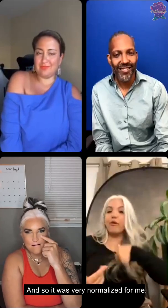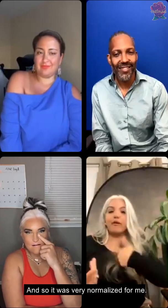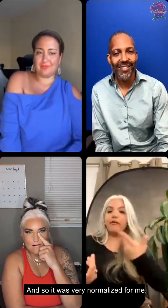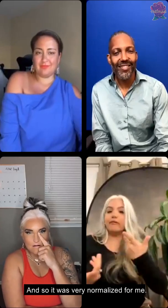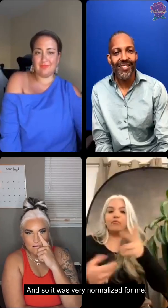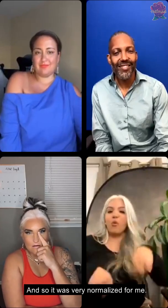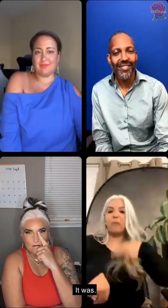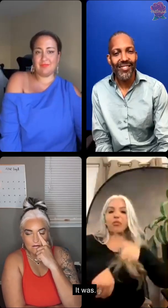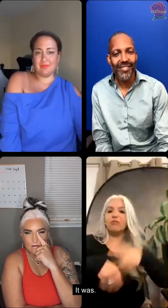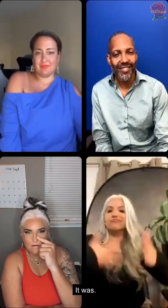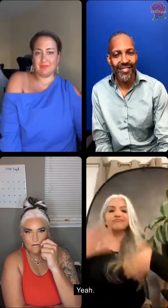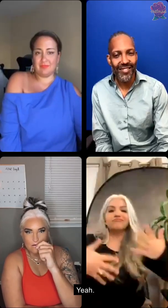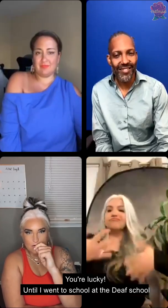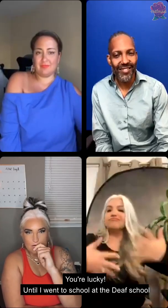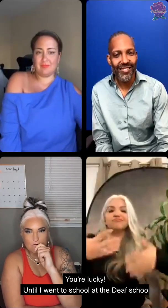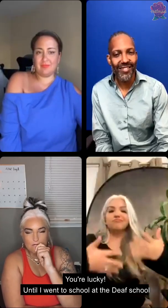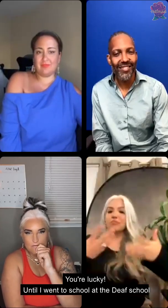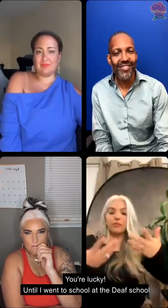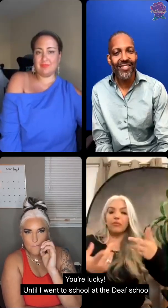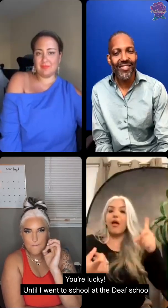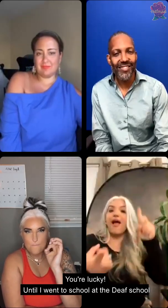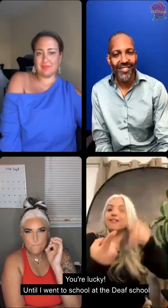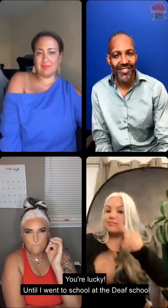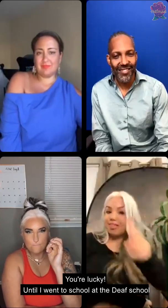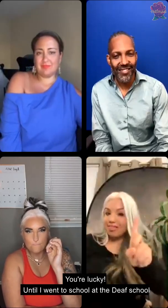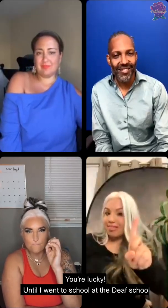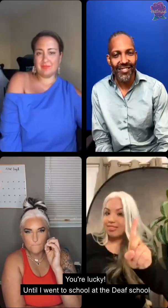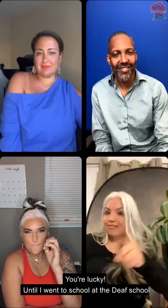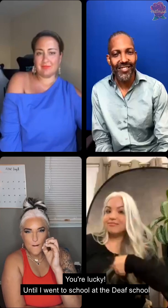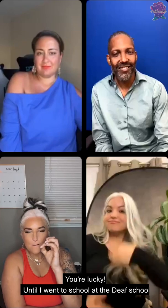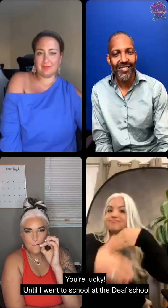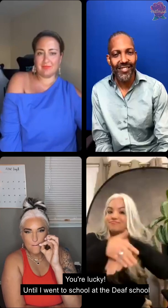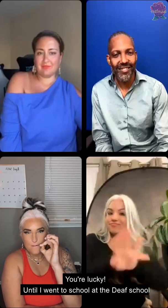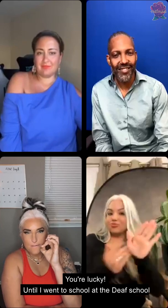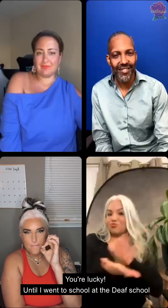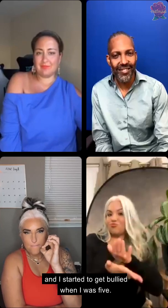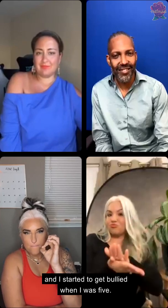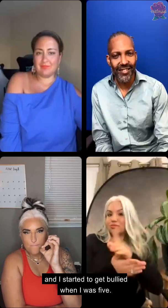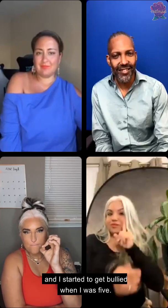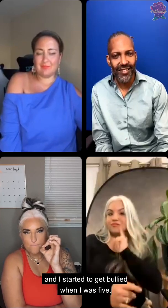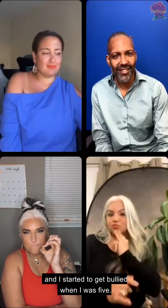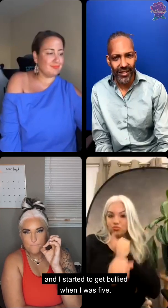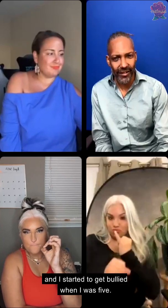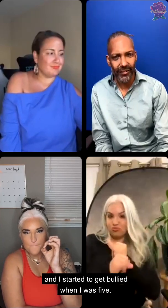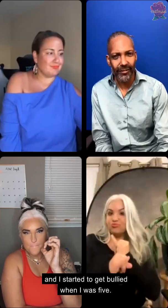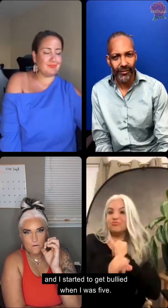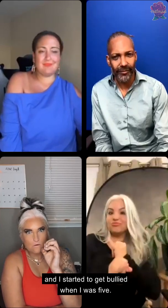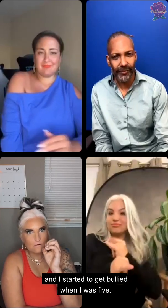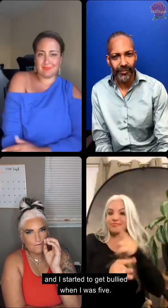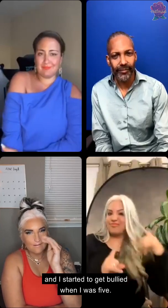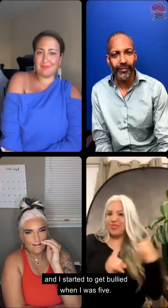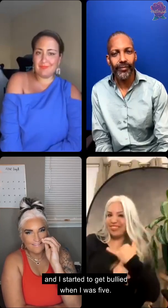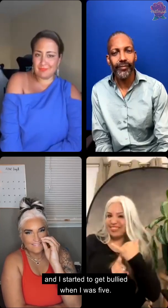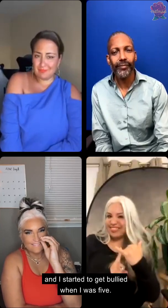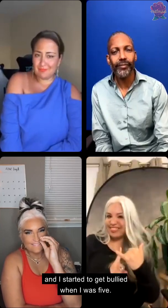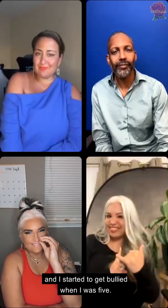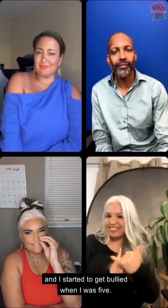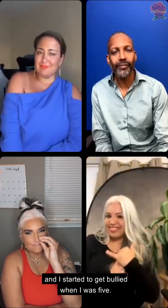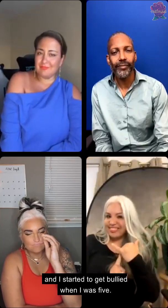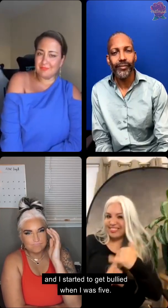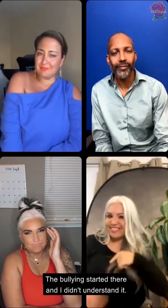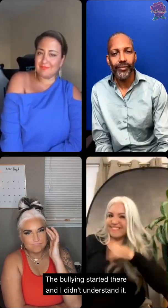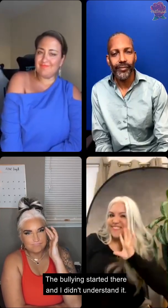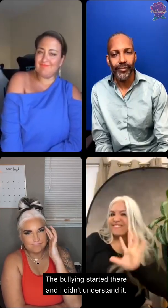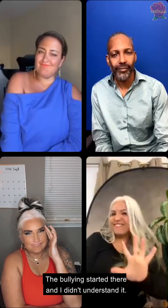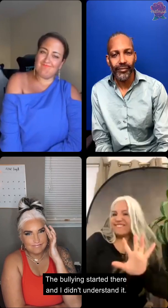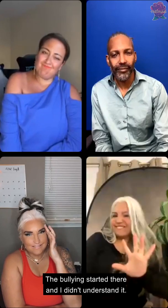very normalized for me. Kayla says this, yeah, you're lucky. Until I went to school at the deaf school and I started to get bullied when I